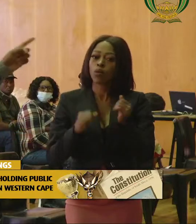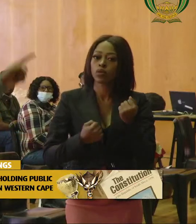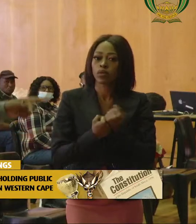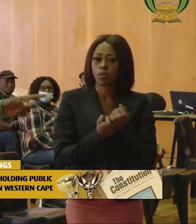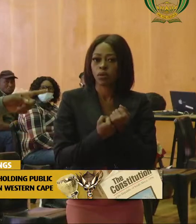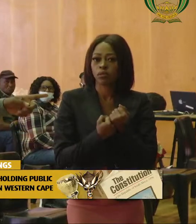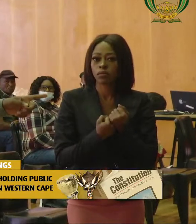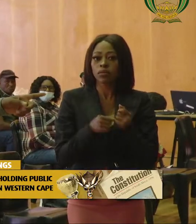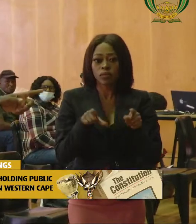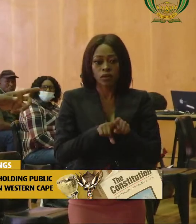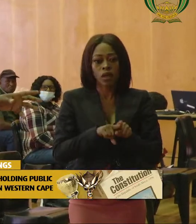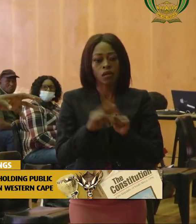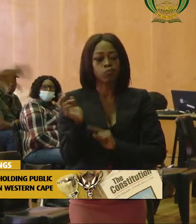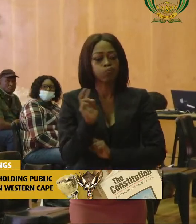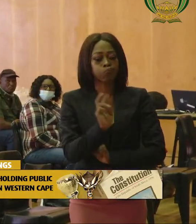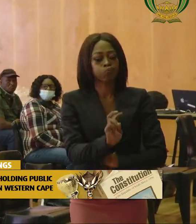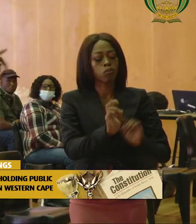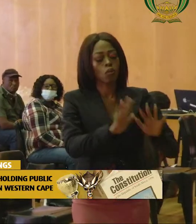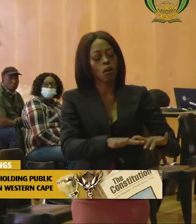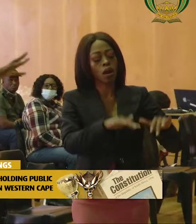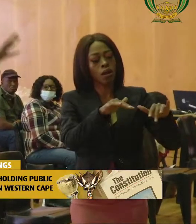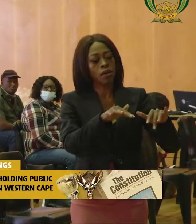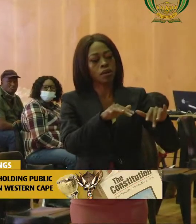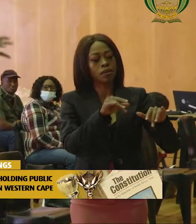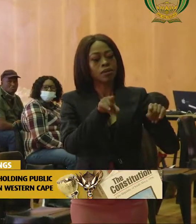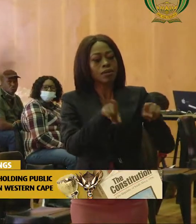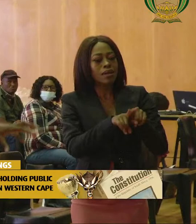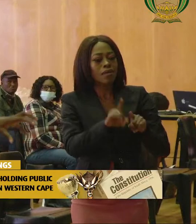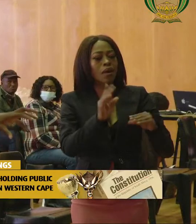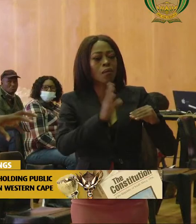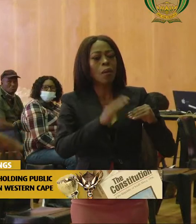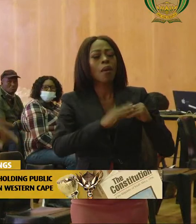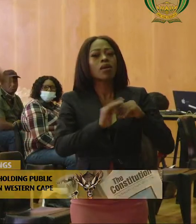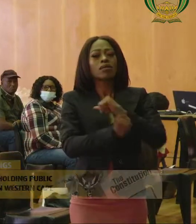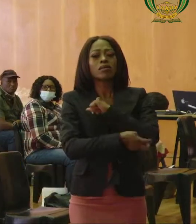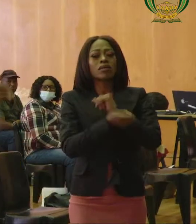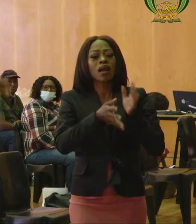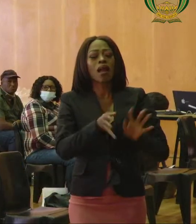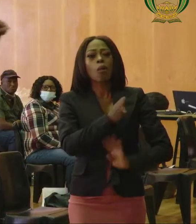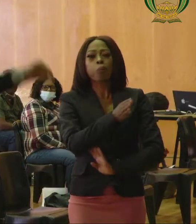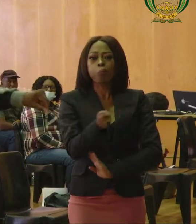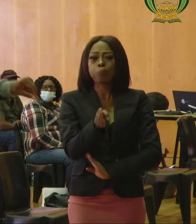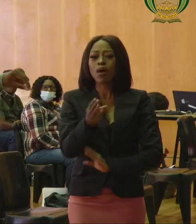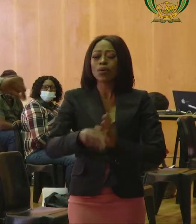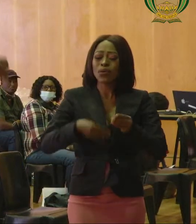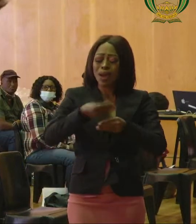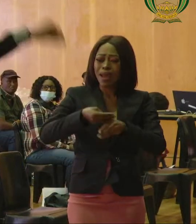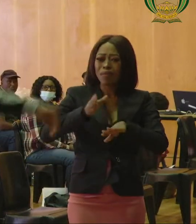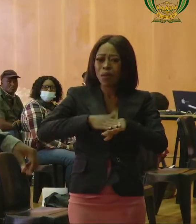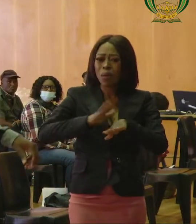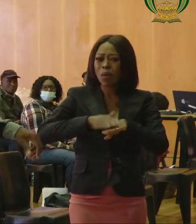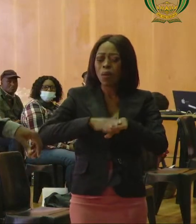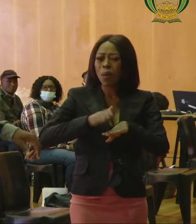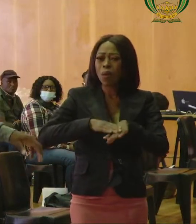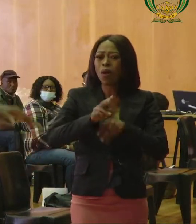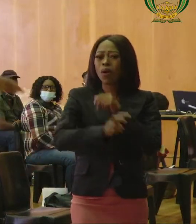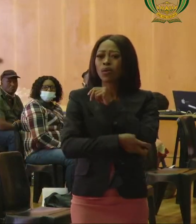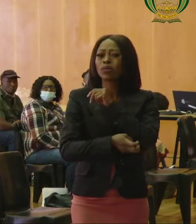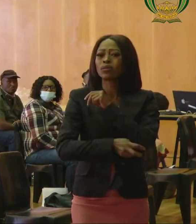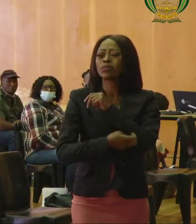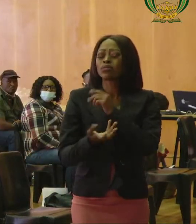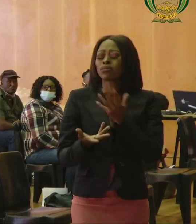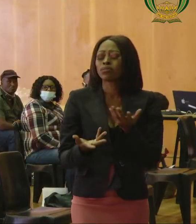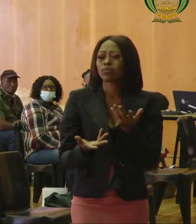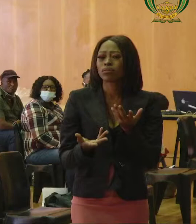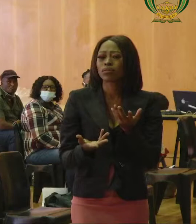go to parliament. Where already at parliament you have Amasel. You are adding opportunism to Amasel. And then